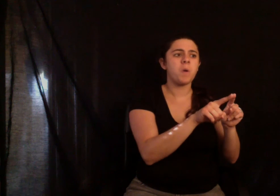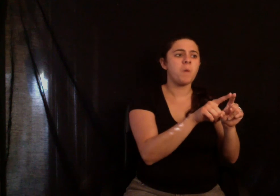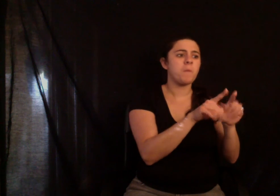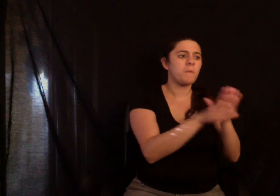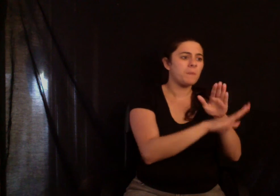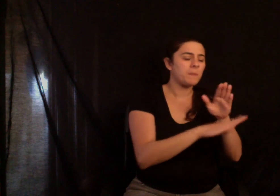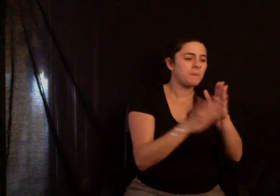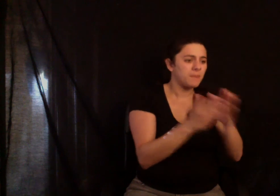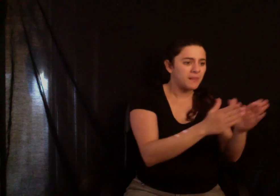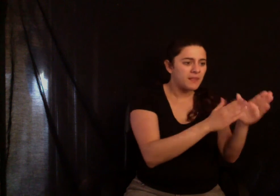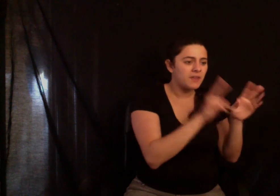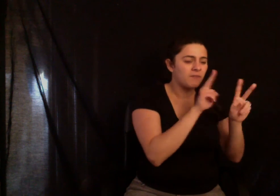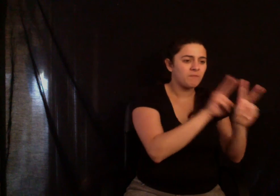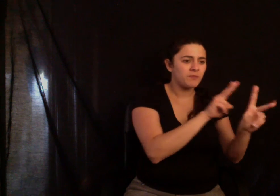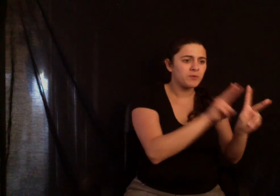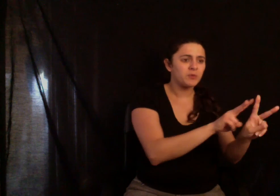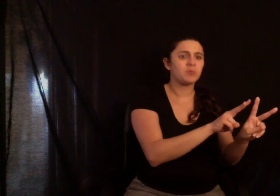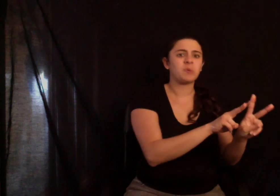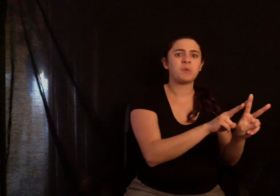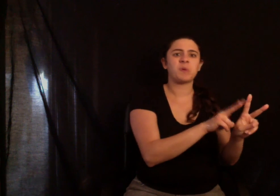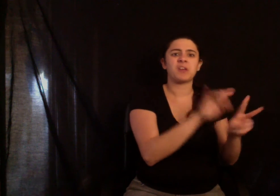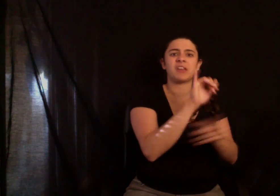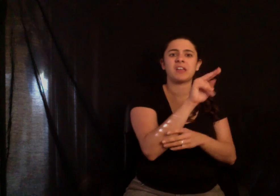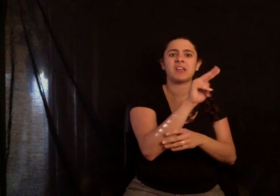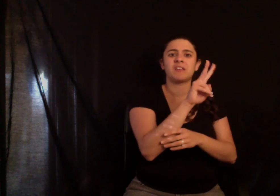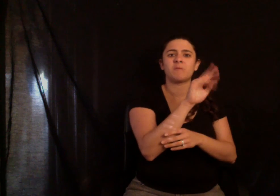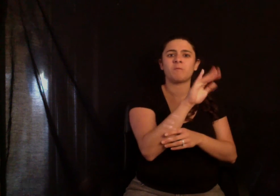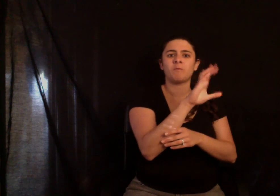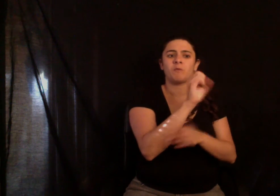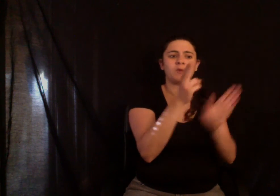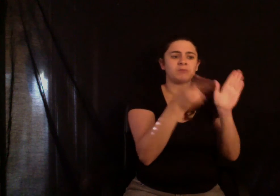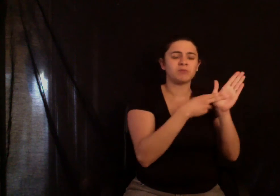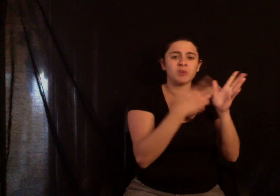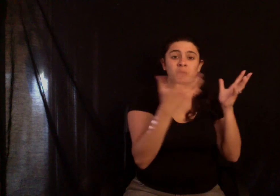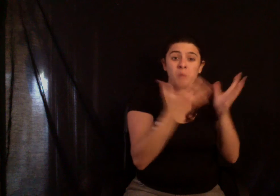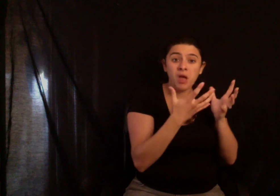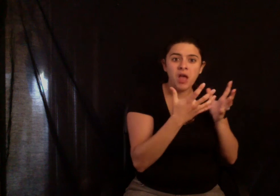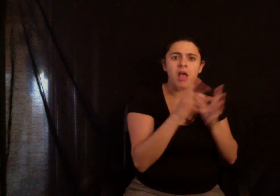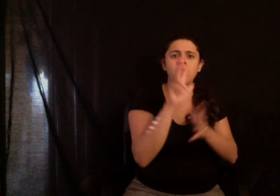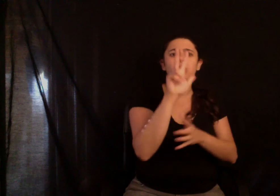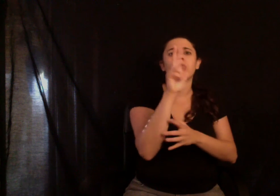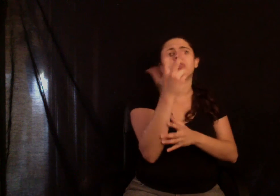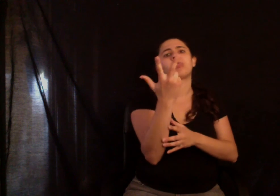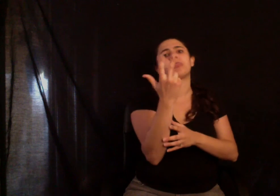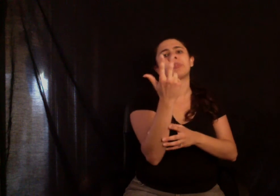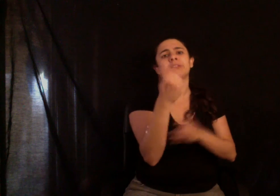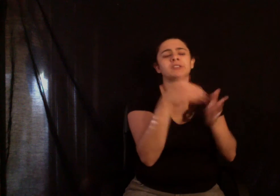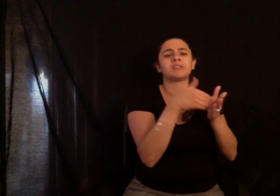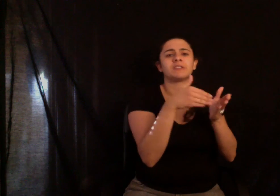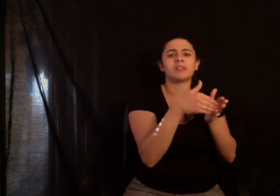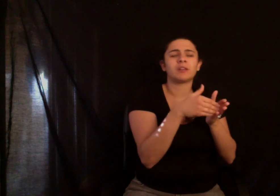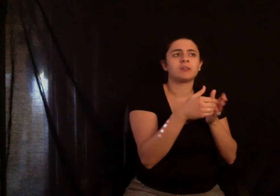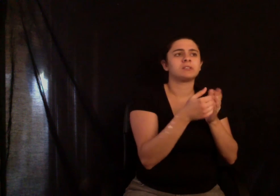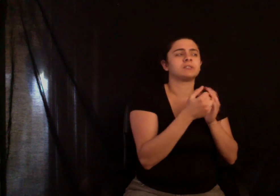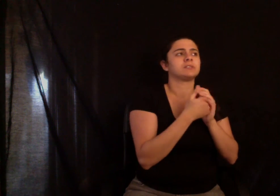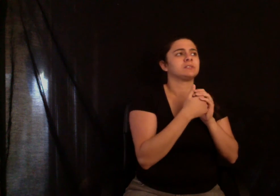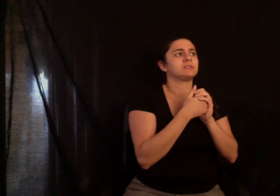and it wasn't like an extravagant funeral. It was a very basic funeral. I think the prices I got were for a cremation. But Jared's